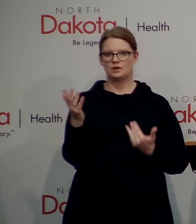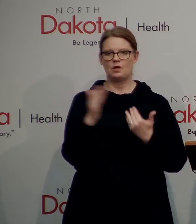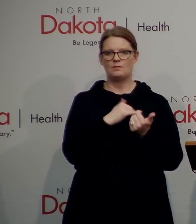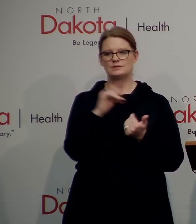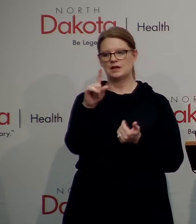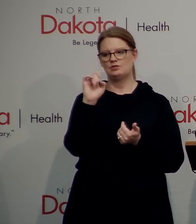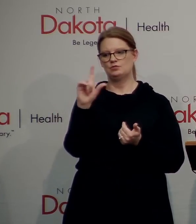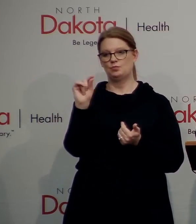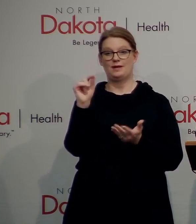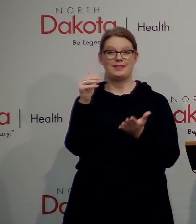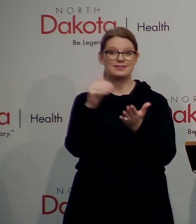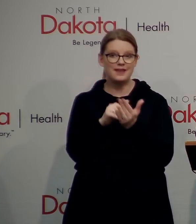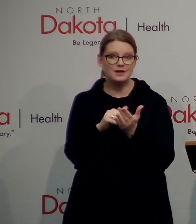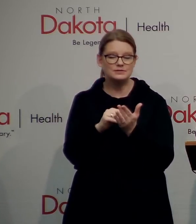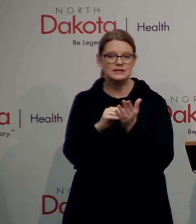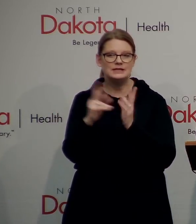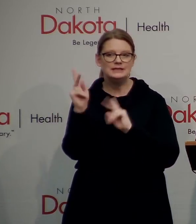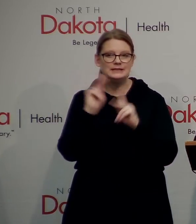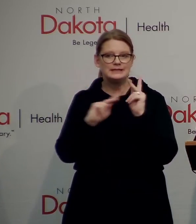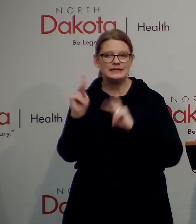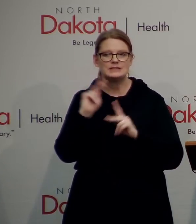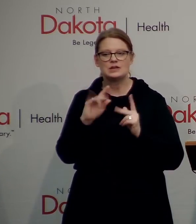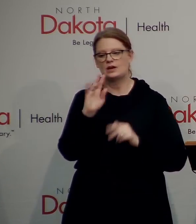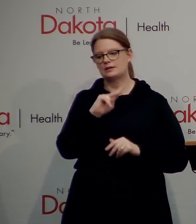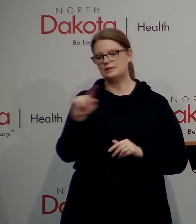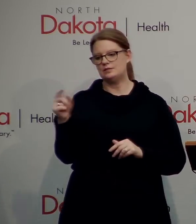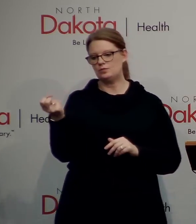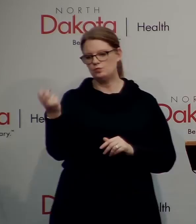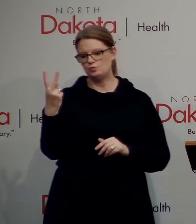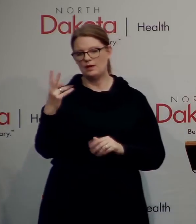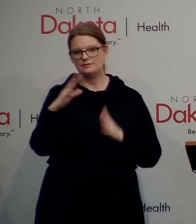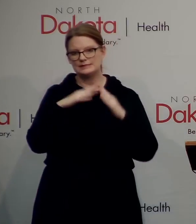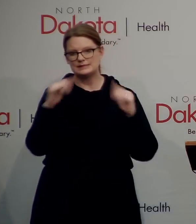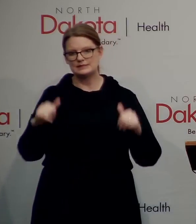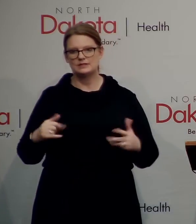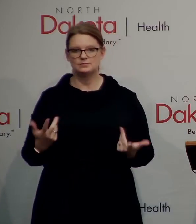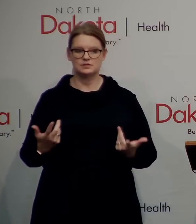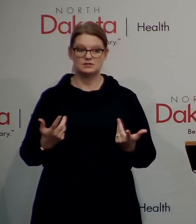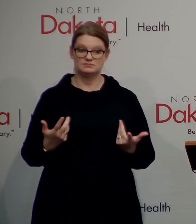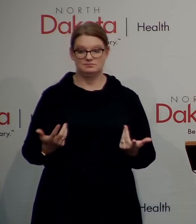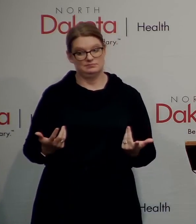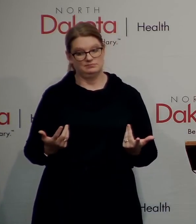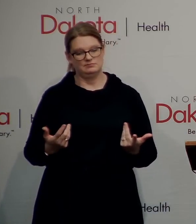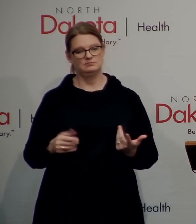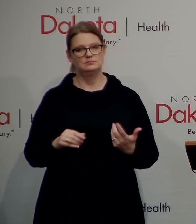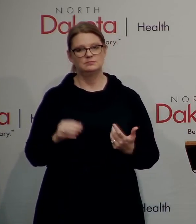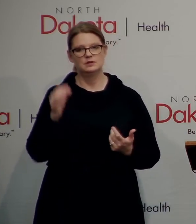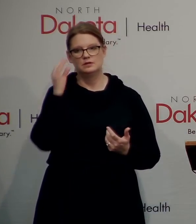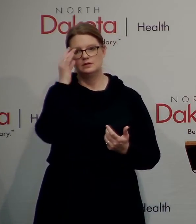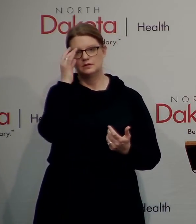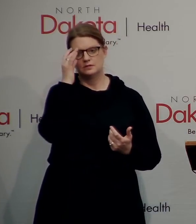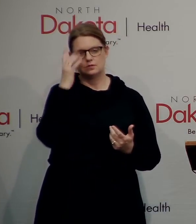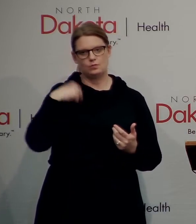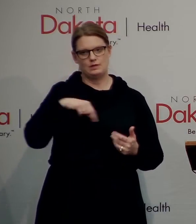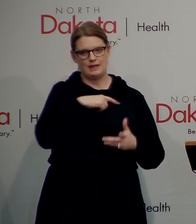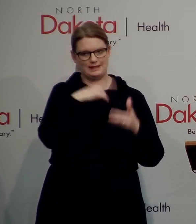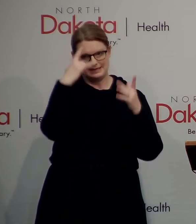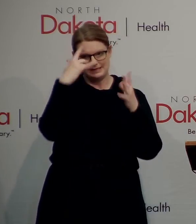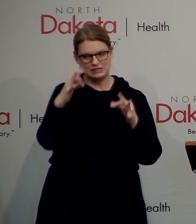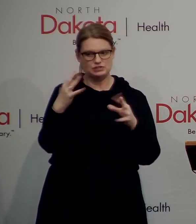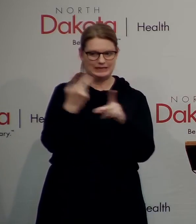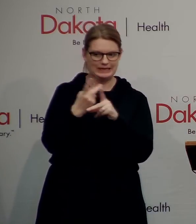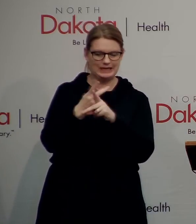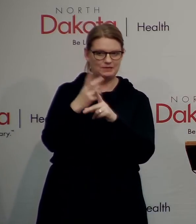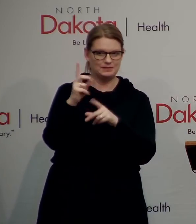to 120,000 kids in our K-12 system, but 45,000 in that thing. So this is we made the decision to keep it